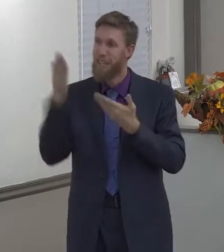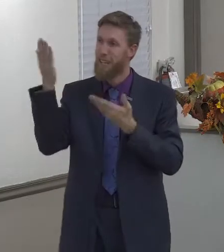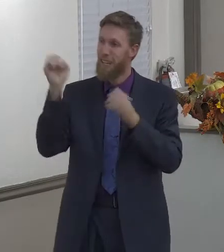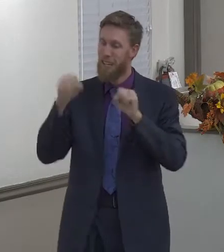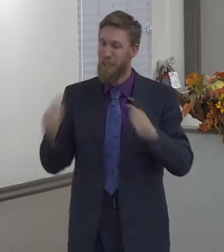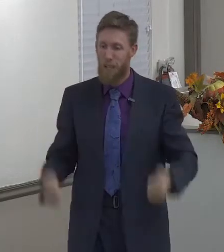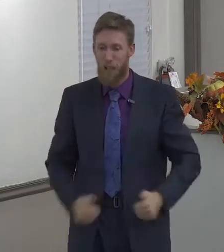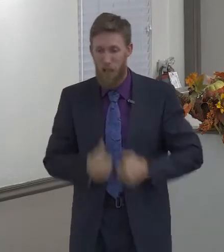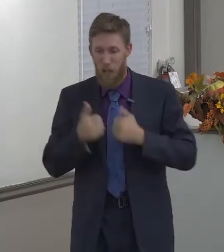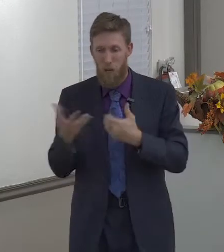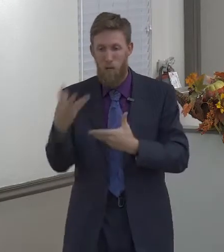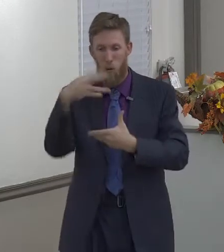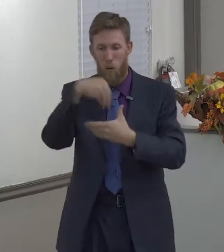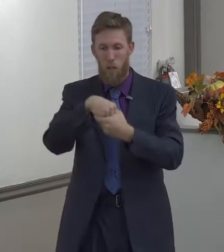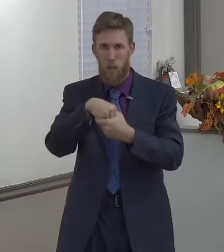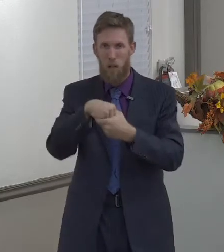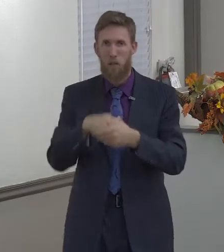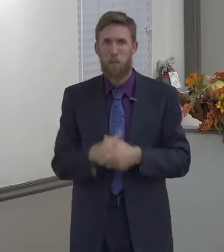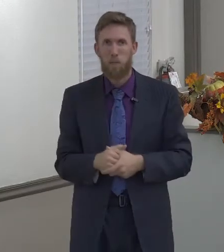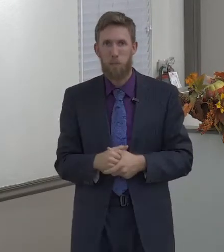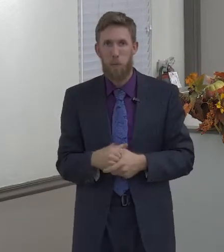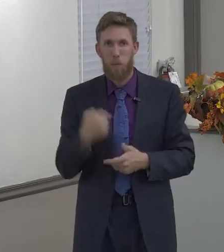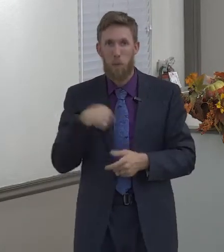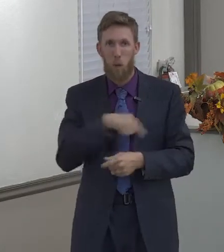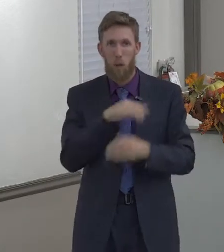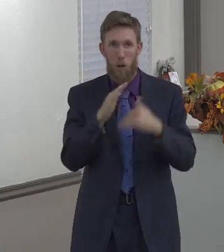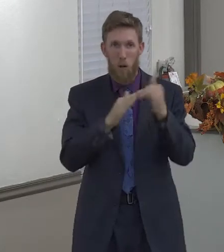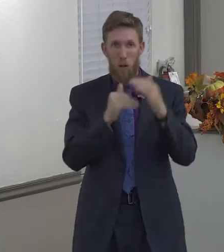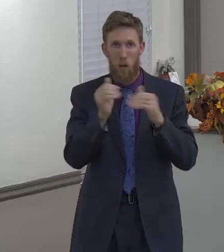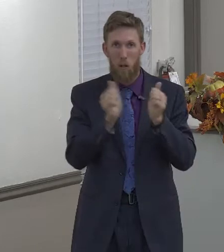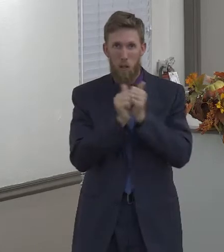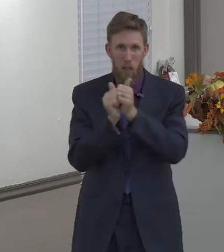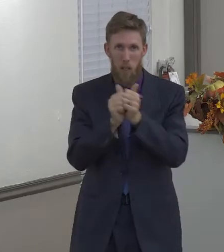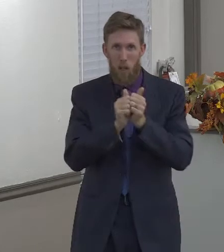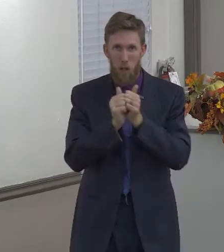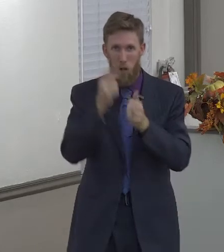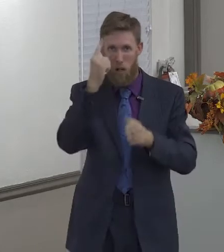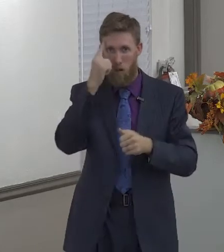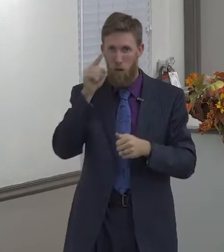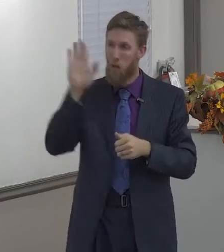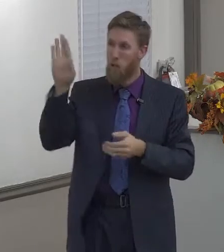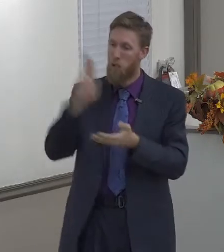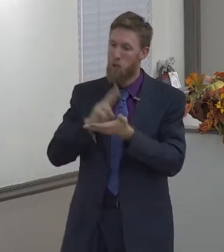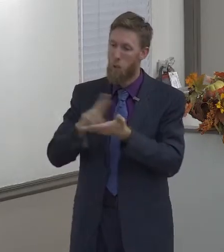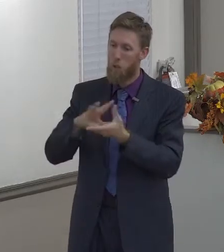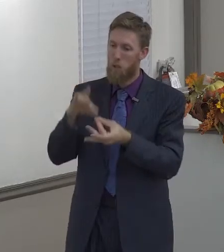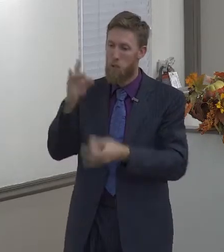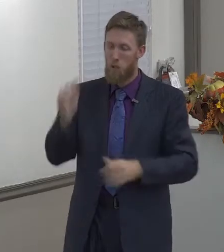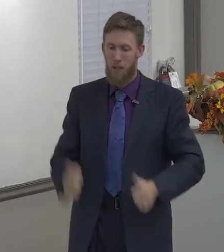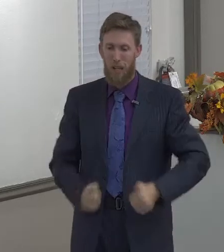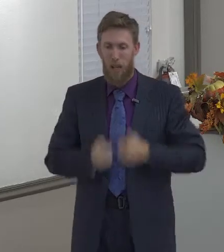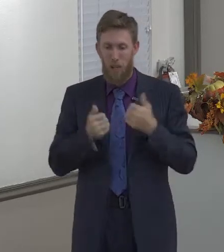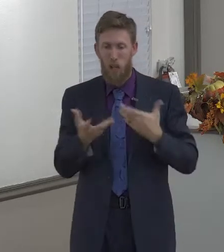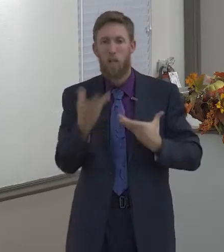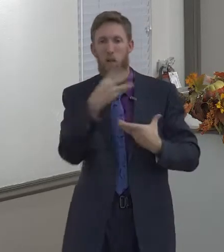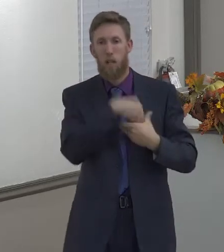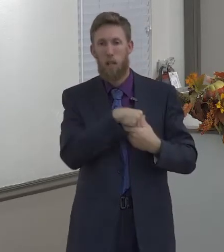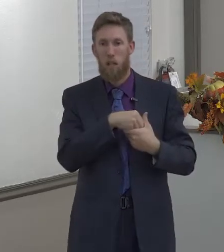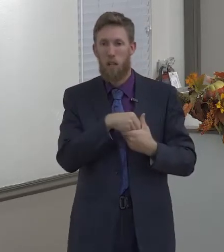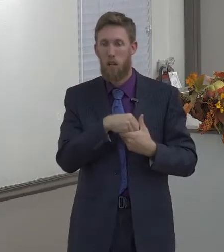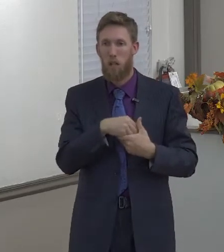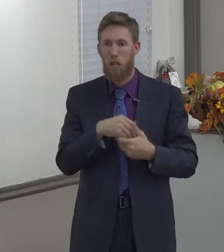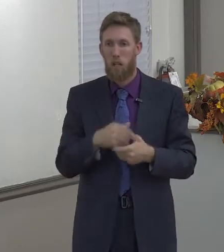here. He should feel welcomed. He should feel honored. He should be the guest of honor in the church.